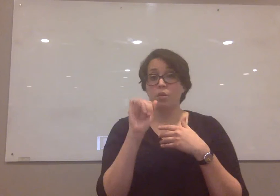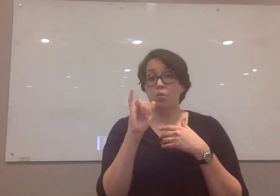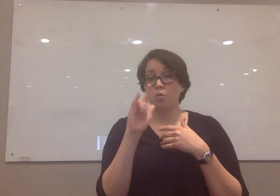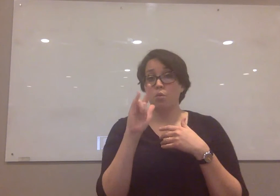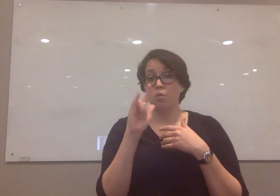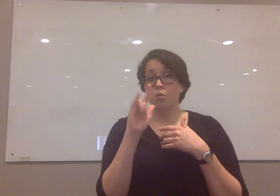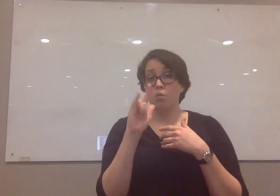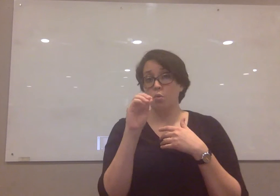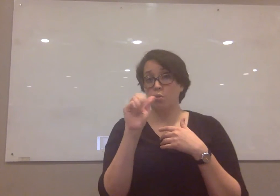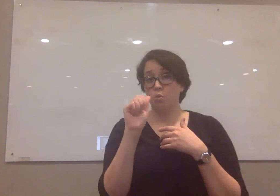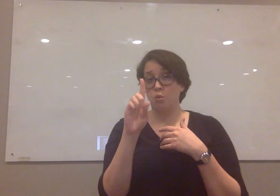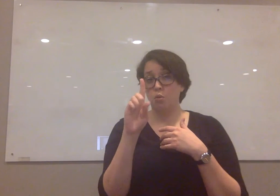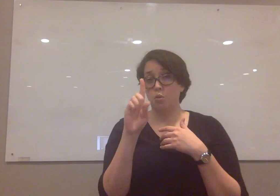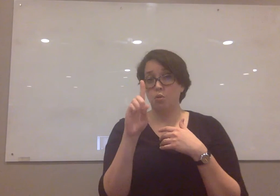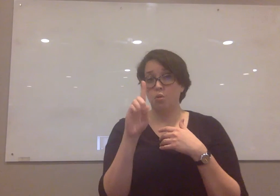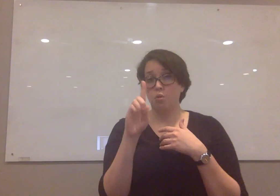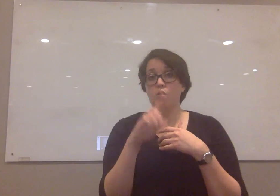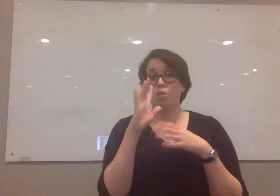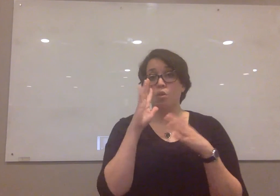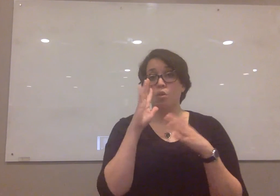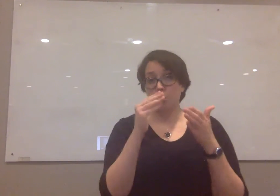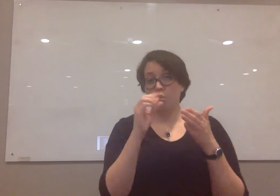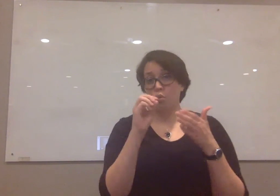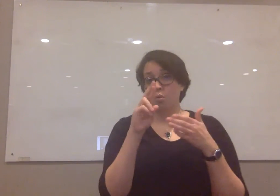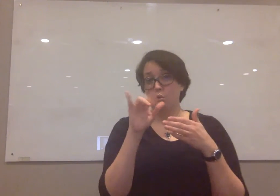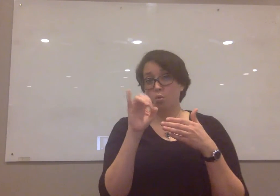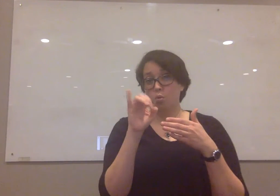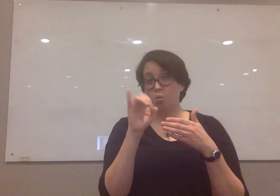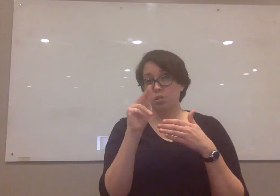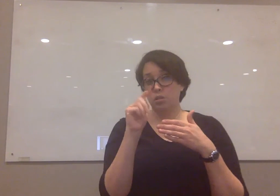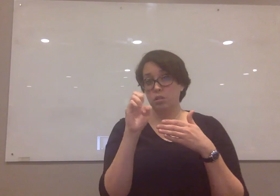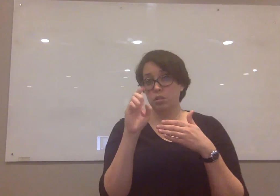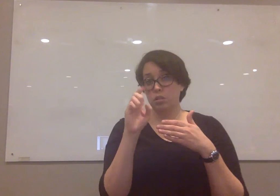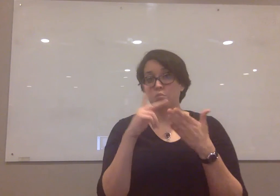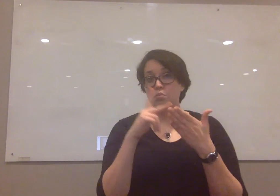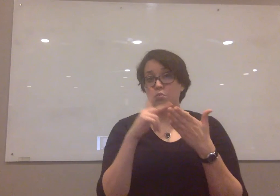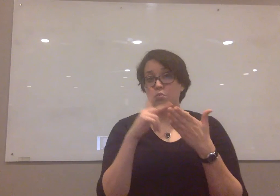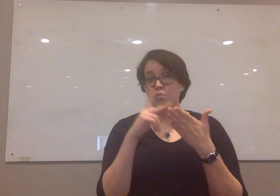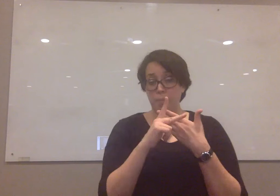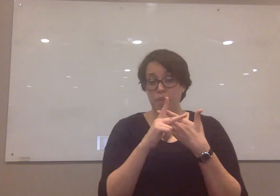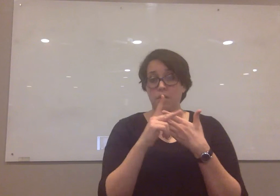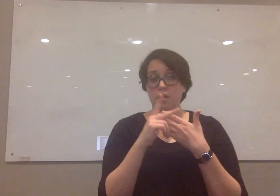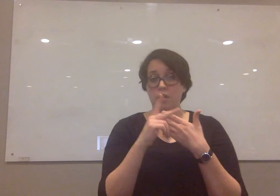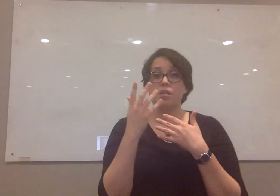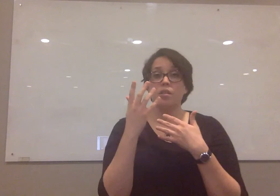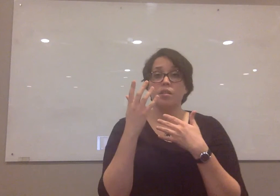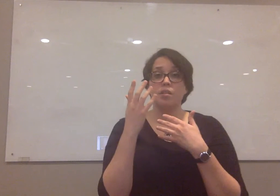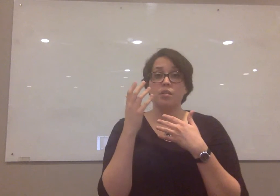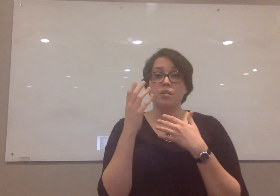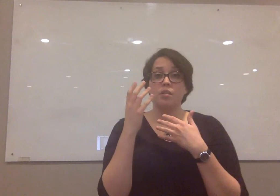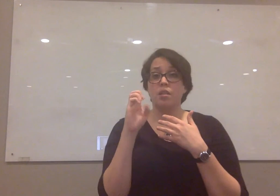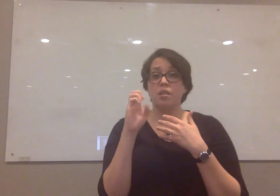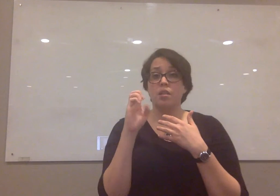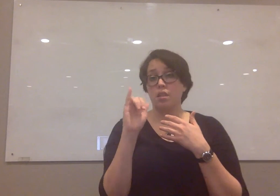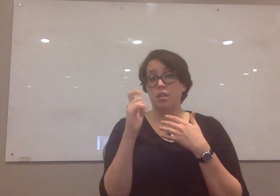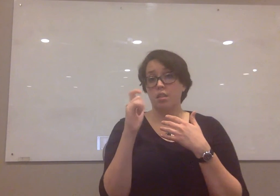railroad-oriented programming. Oh yeah, there's an Elixir article on that because it was Elixir, Elixir railroad-oriented programming, right? It's really